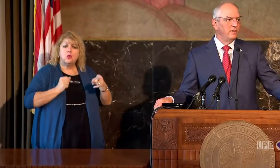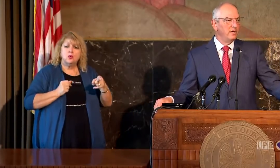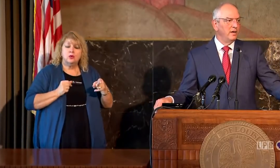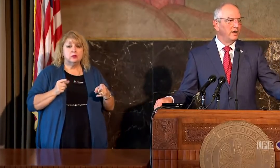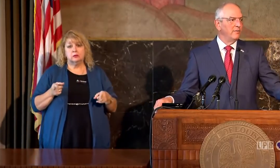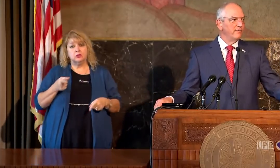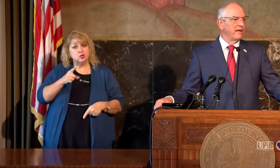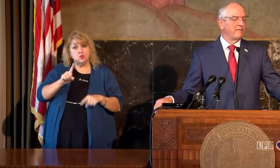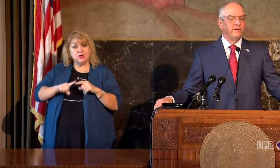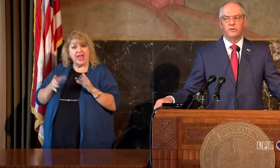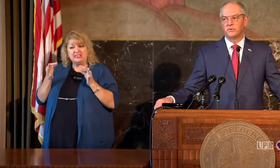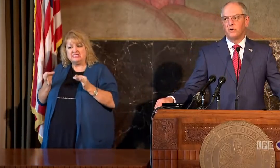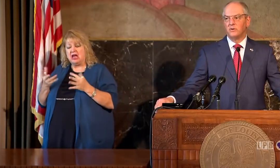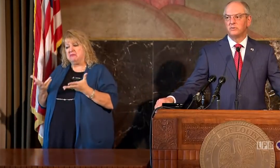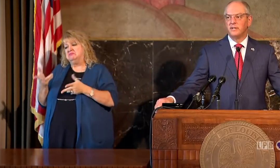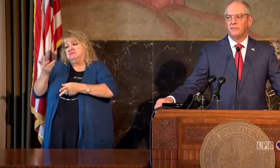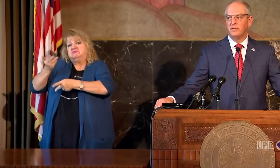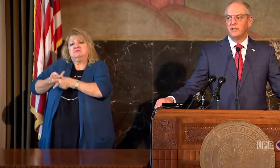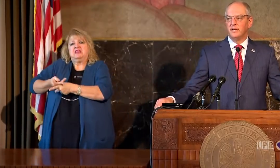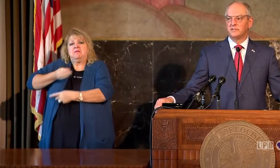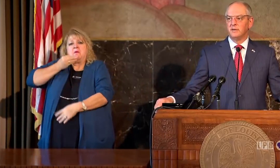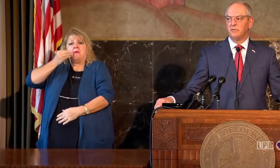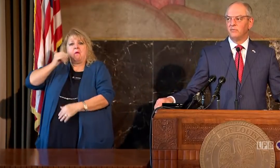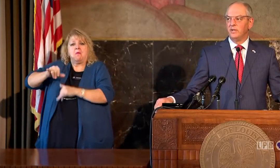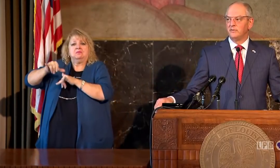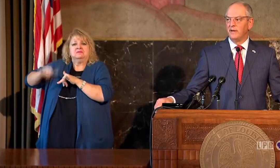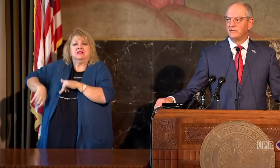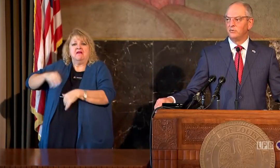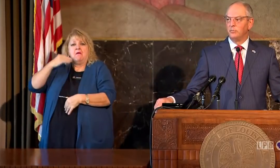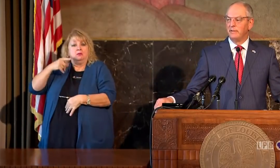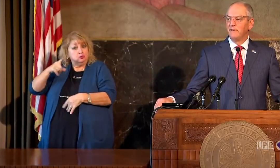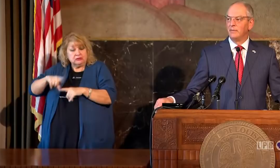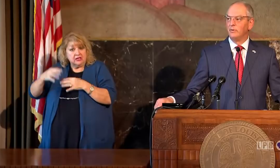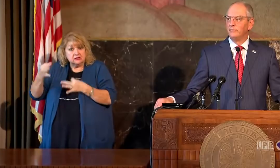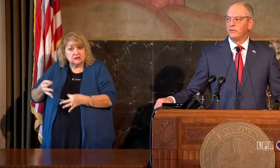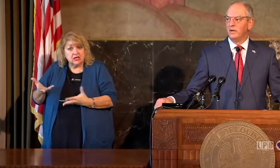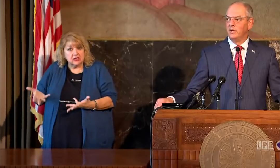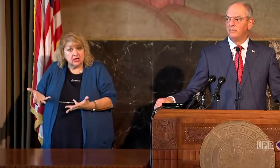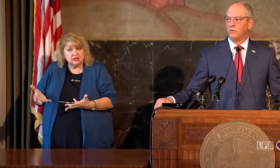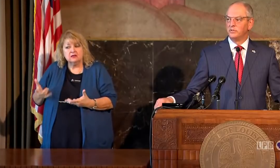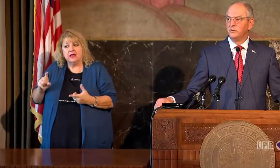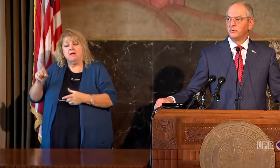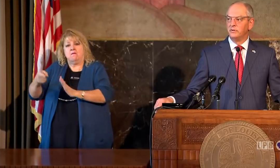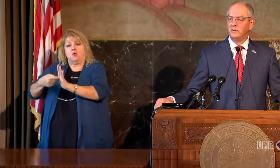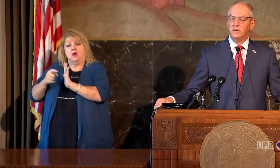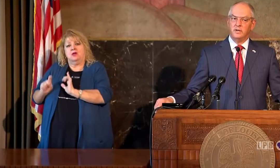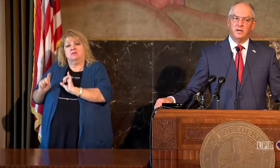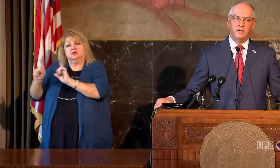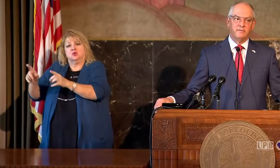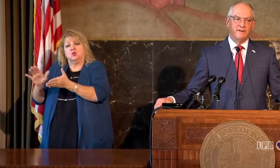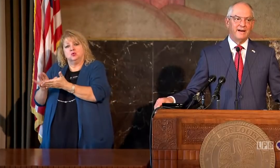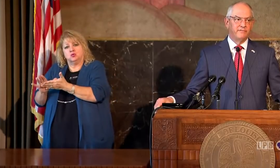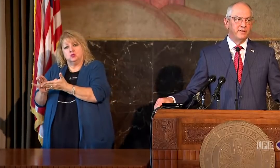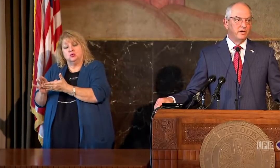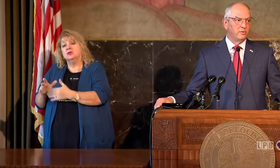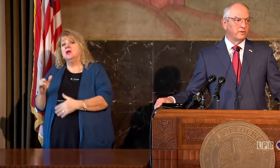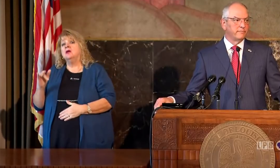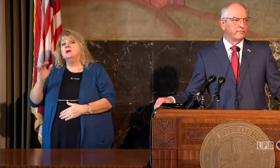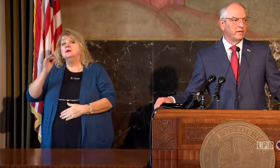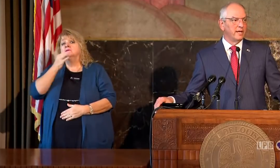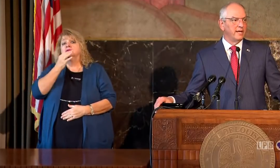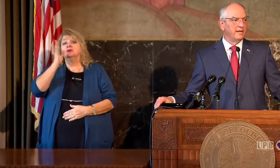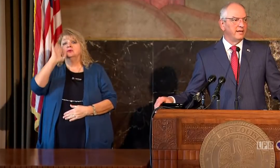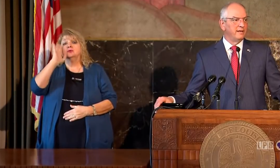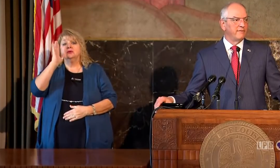although we've got our fingers crossed that within the next couple of weeks, vaccines will be available for children 5 and